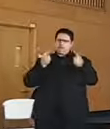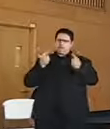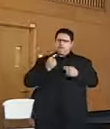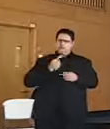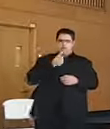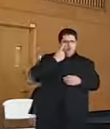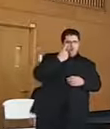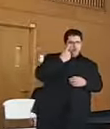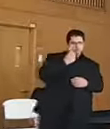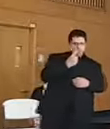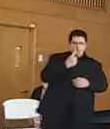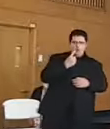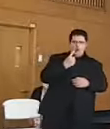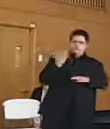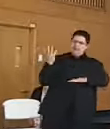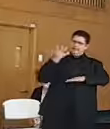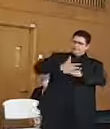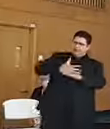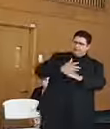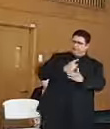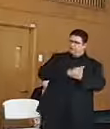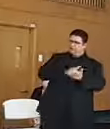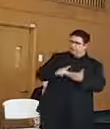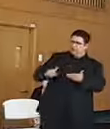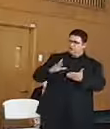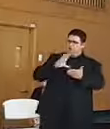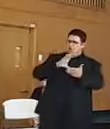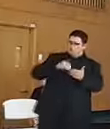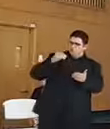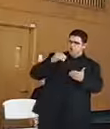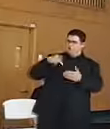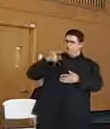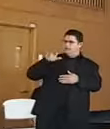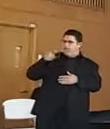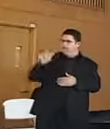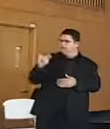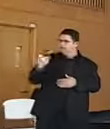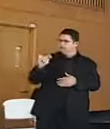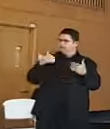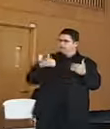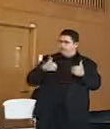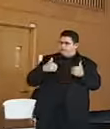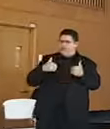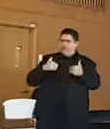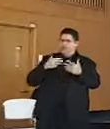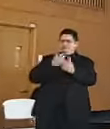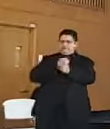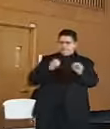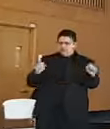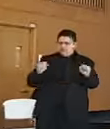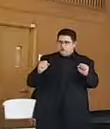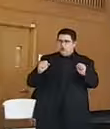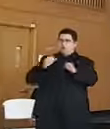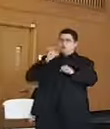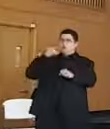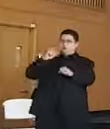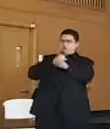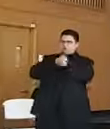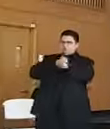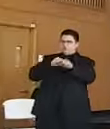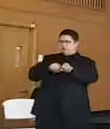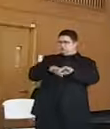space doing 5 days a week to learn and pilot if it's possible to have the safeguards to prevent transmission.